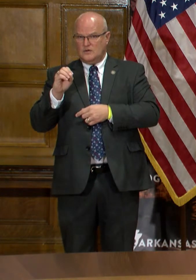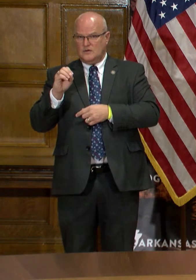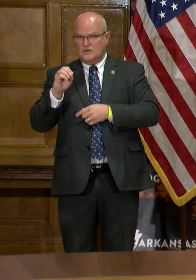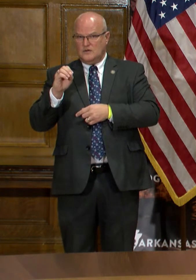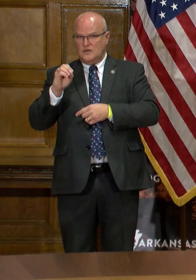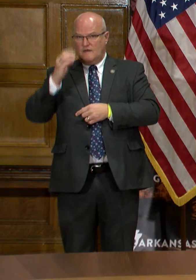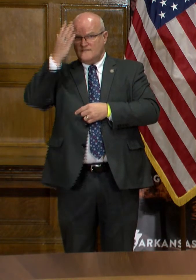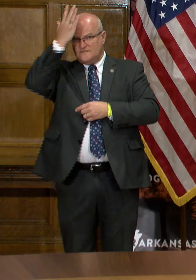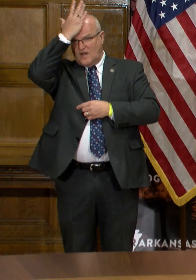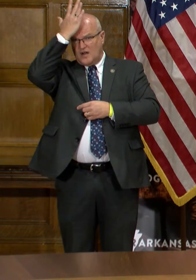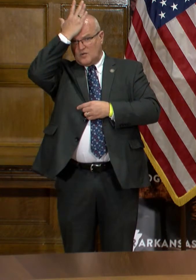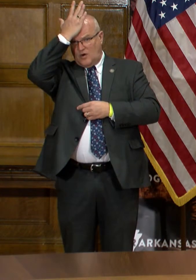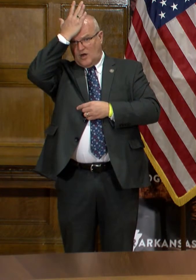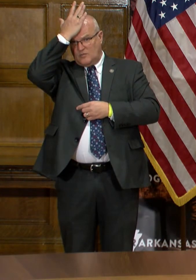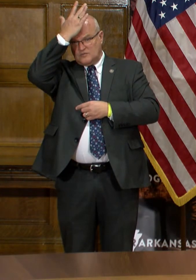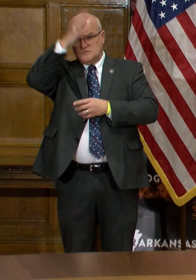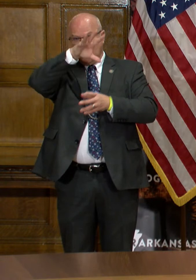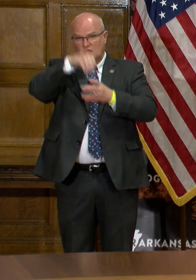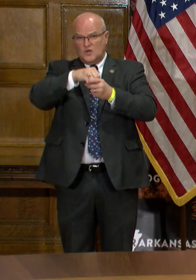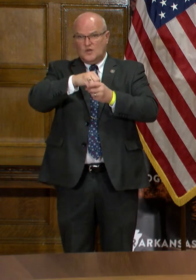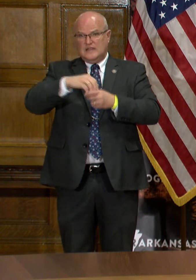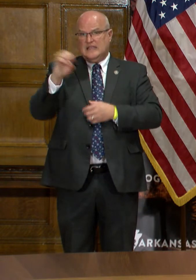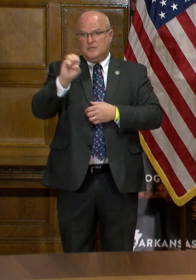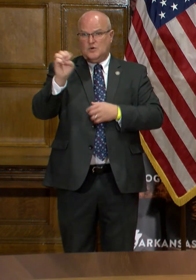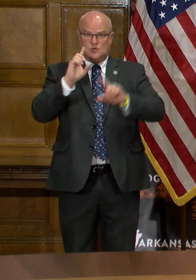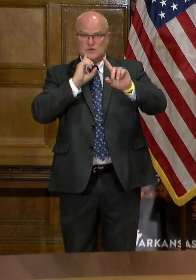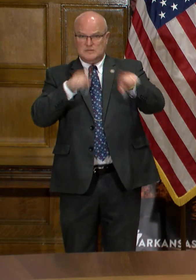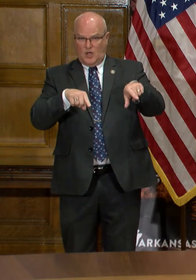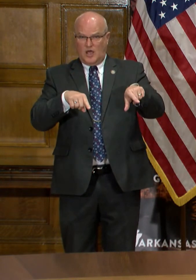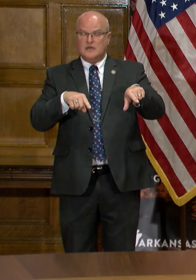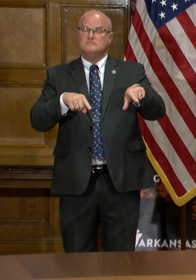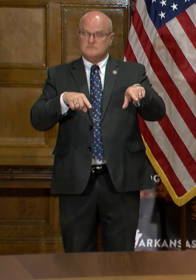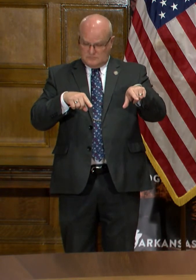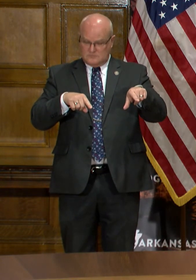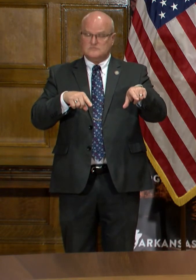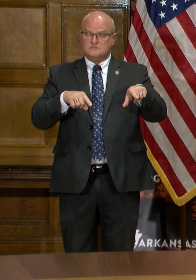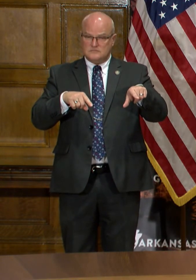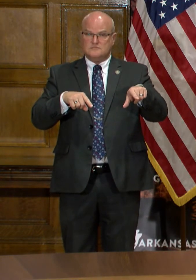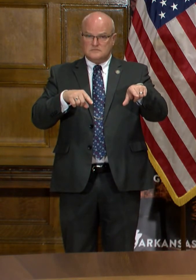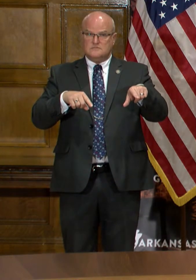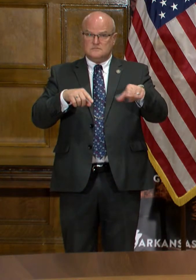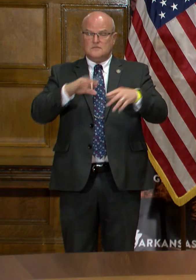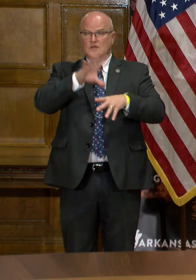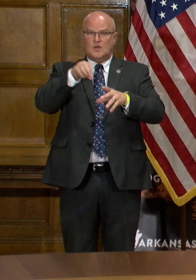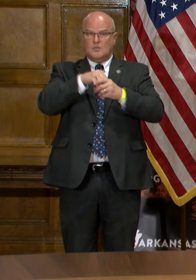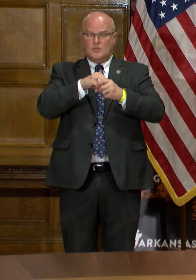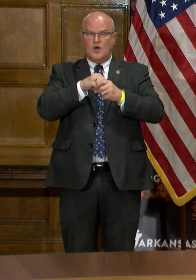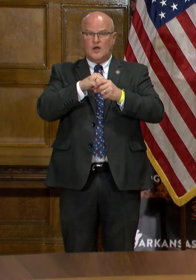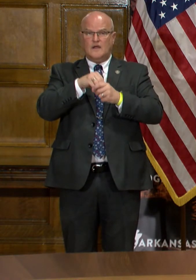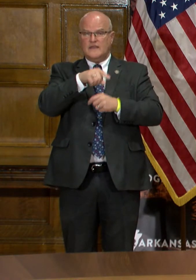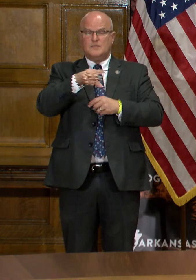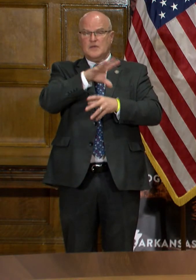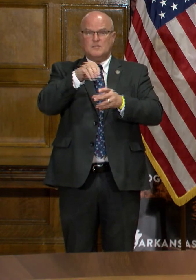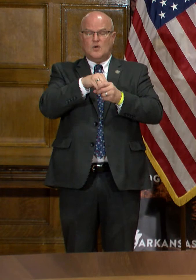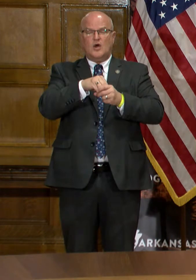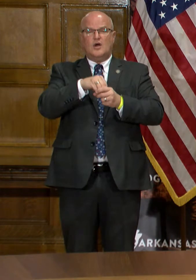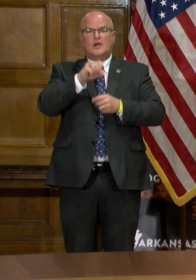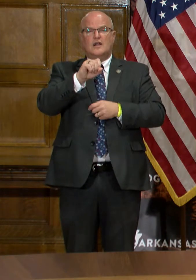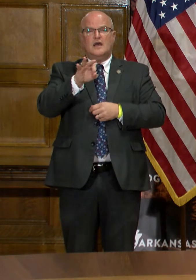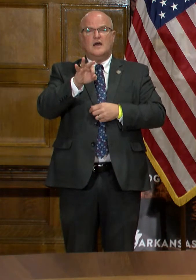fire departments would be part of the emergency response, so it would be they would be part